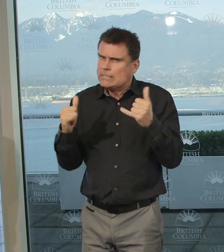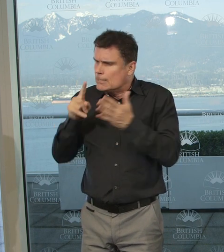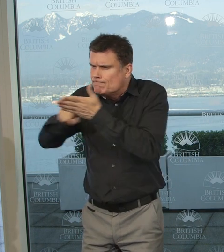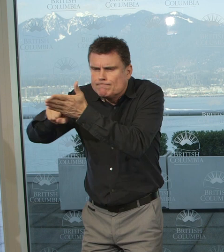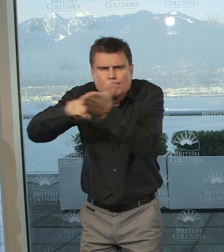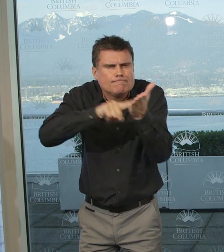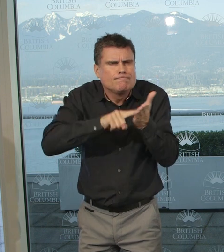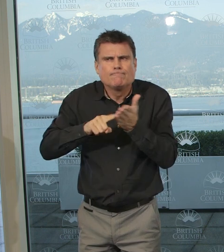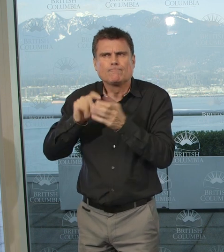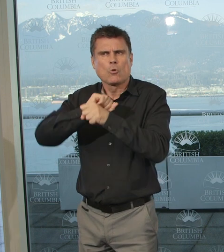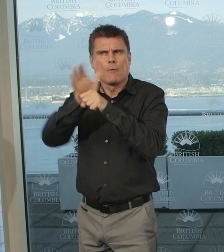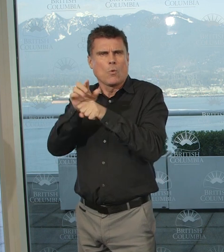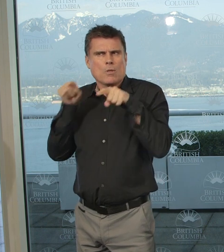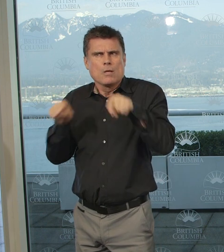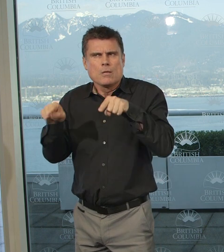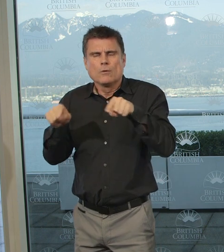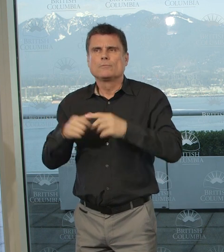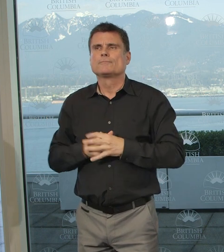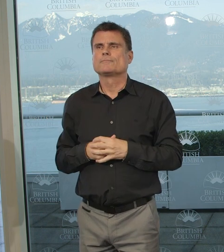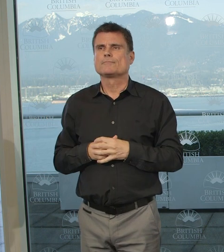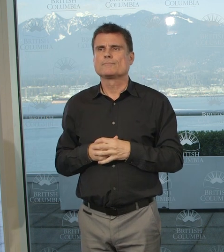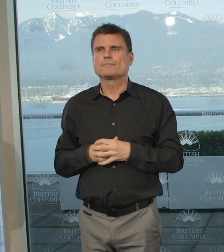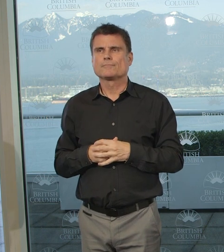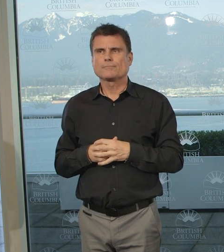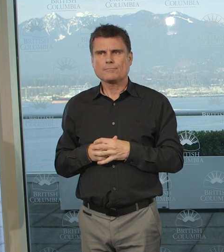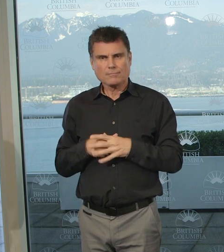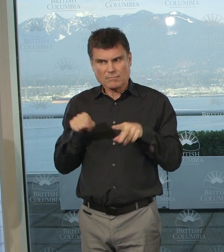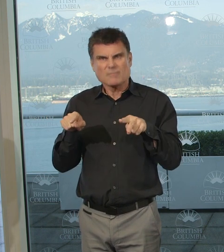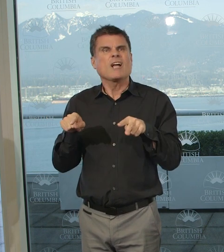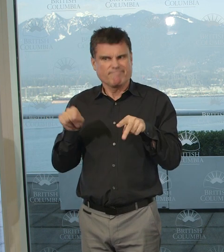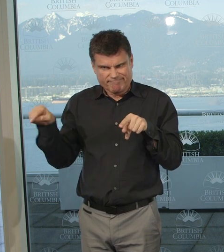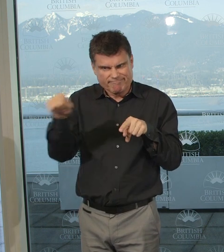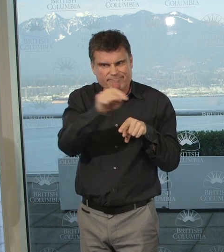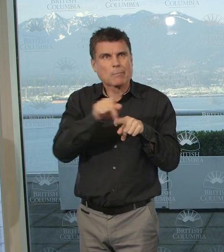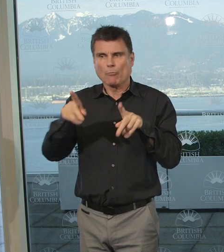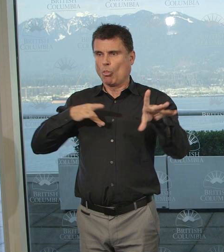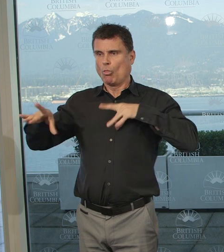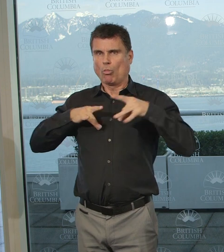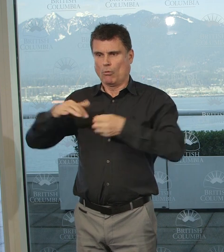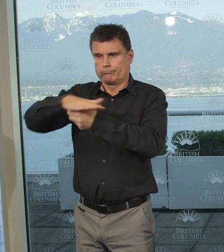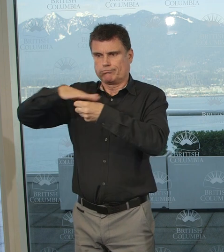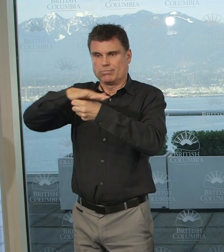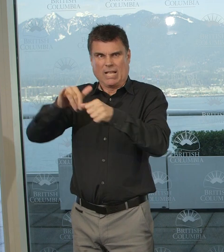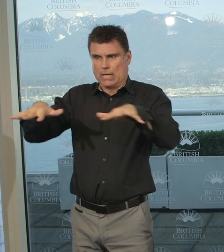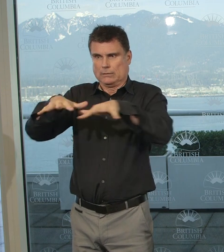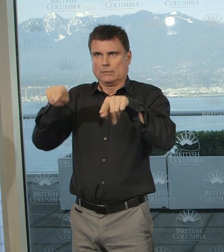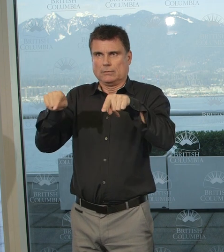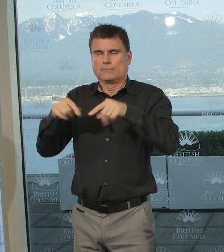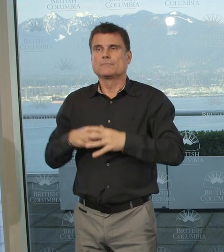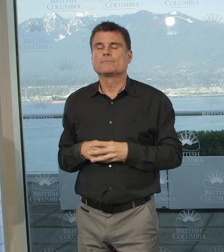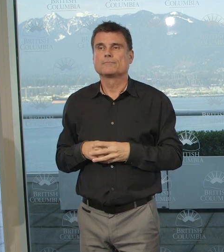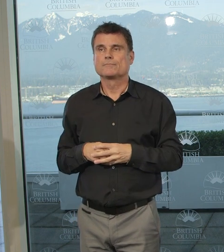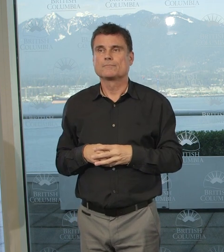period there as well. And yesterday we reported on the 3rd long-term care facility at Harrow Park, where the